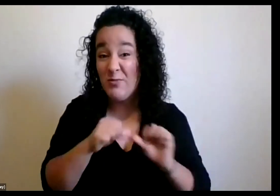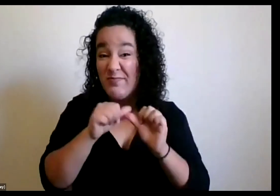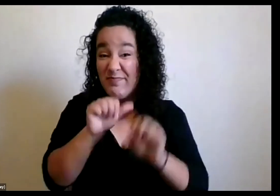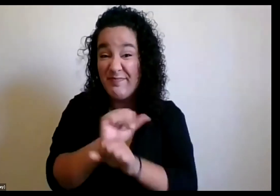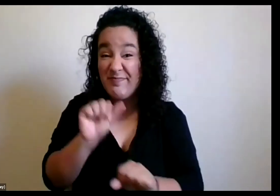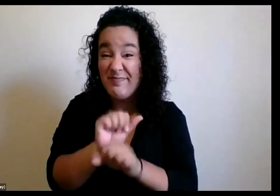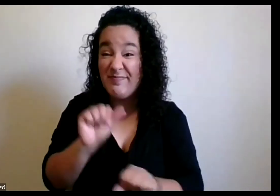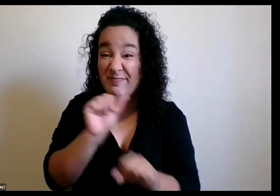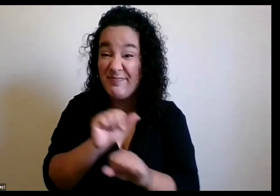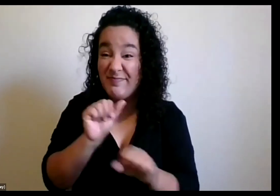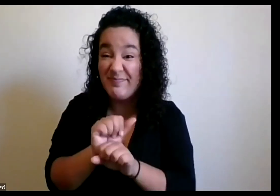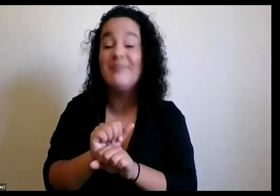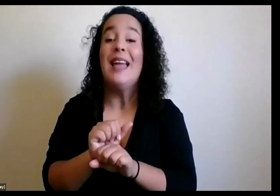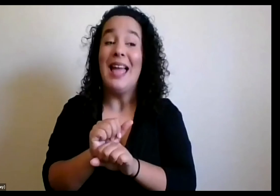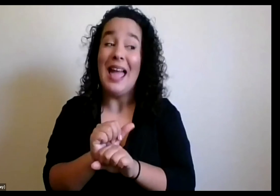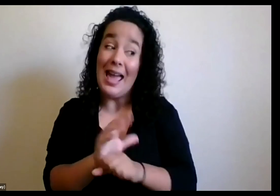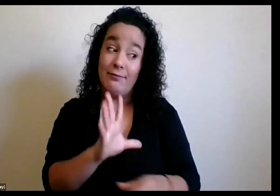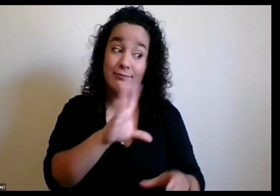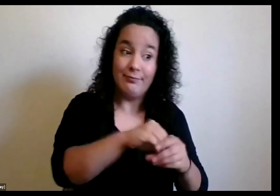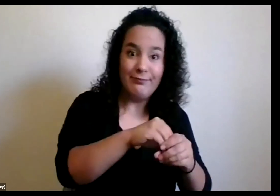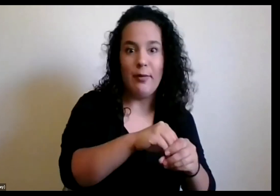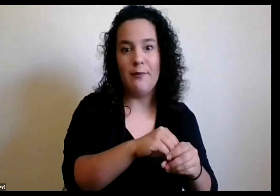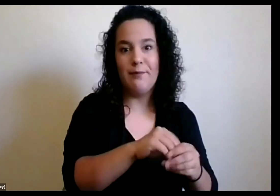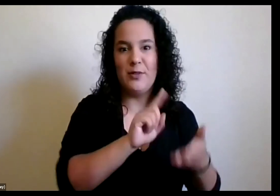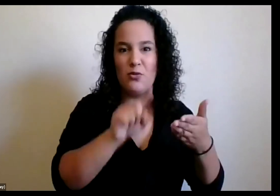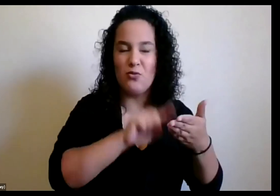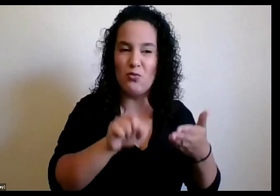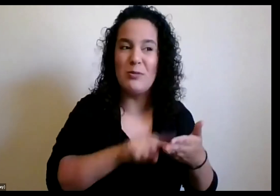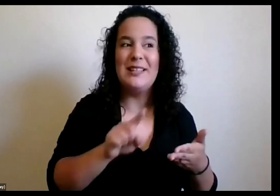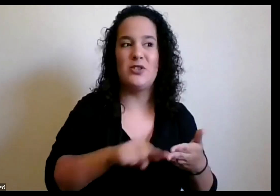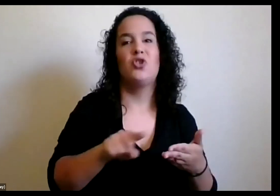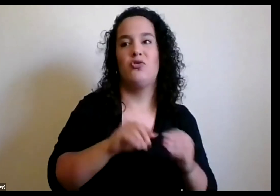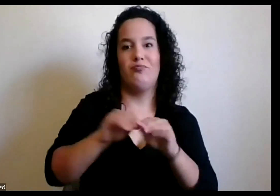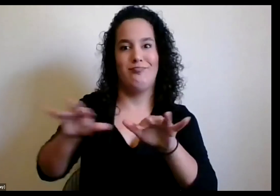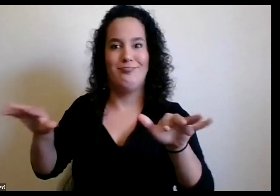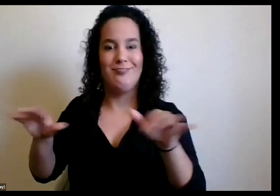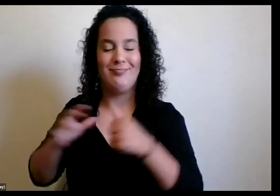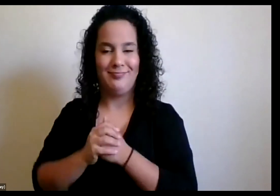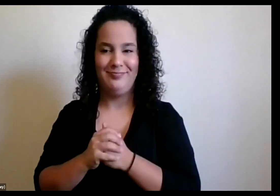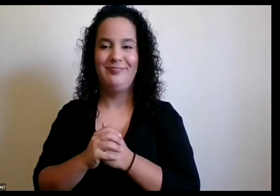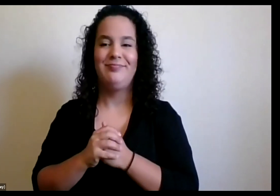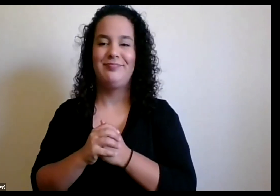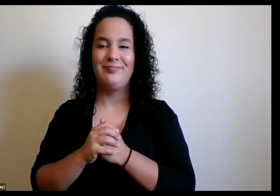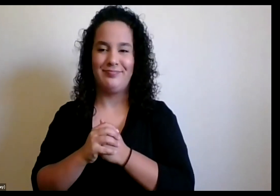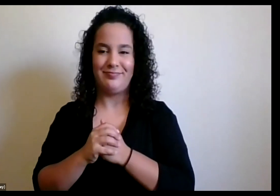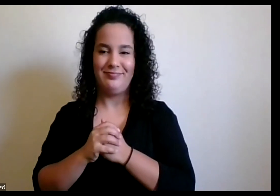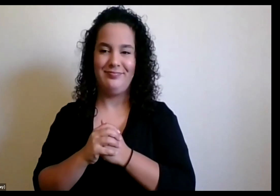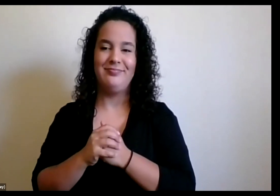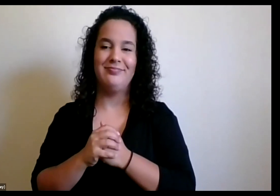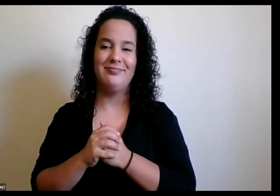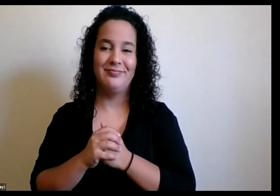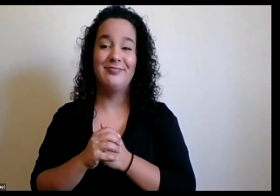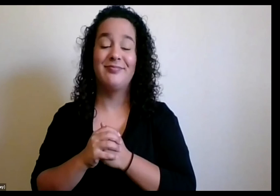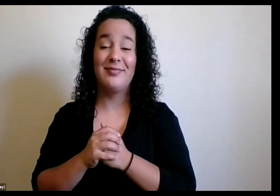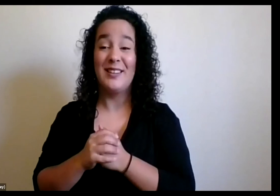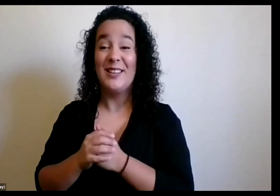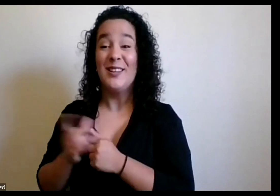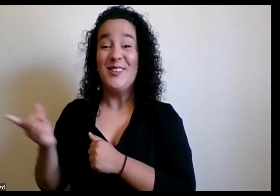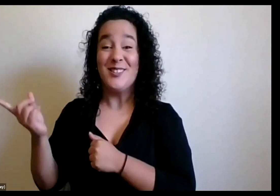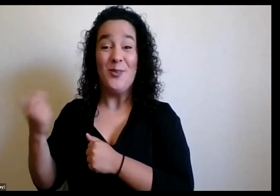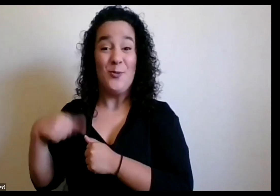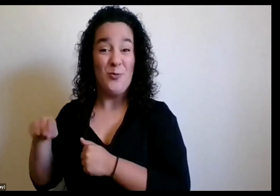this research and put it into practice on the ground. And so the Chan Zuckerberg Initiative has engaged us to, in some ways, kind of take the ball and run